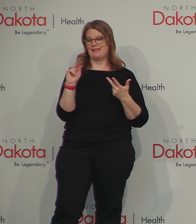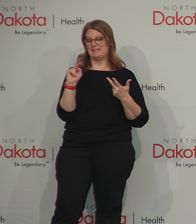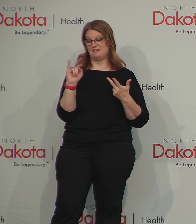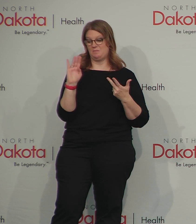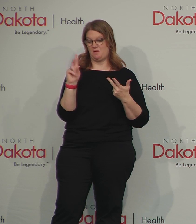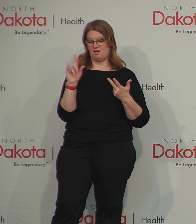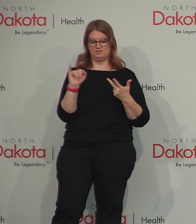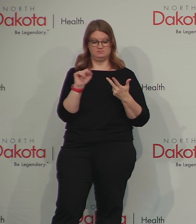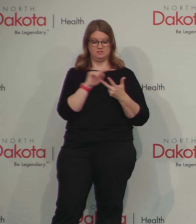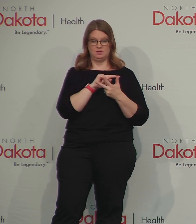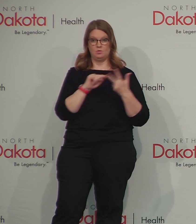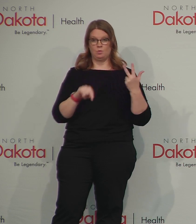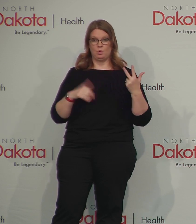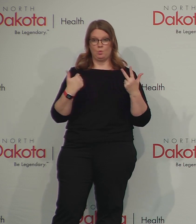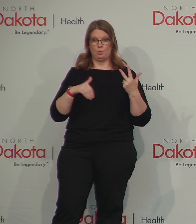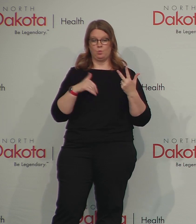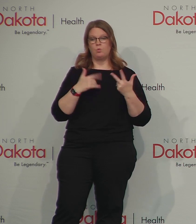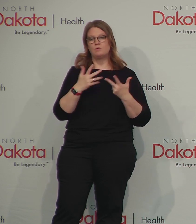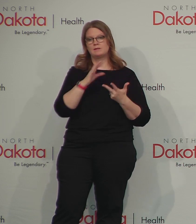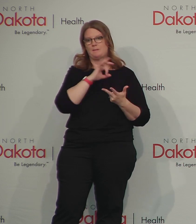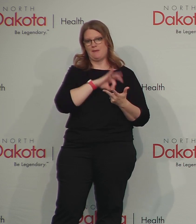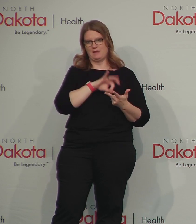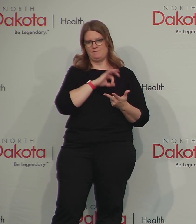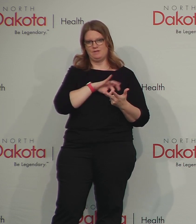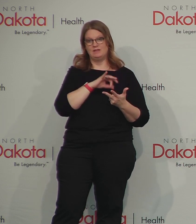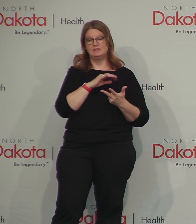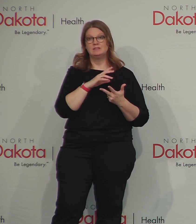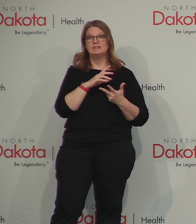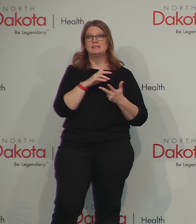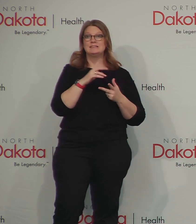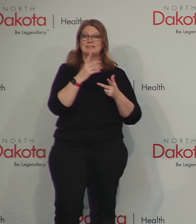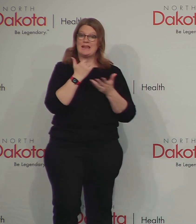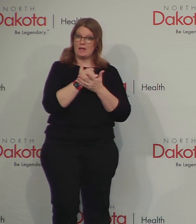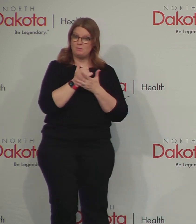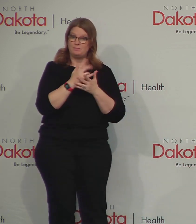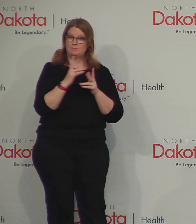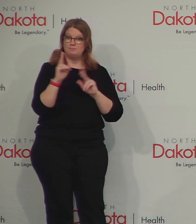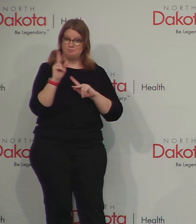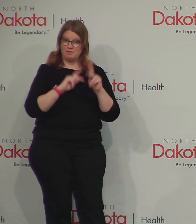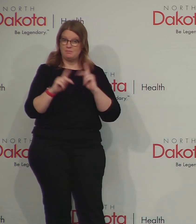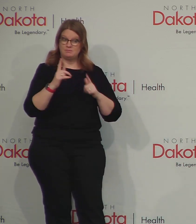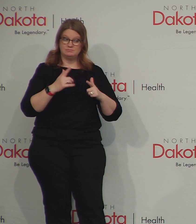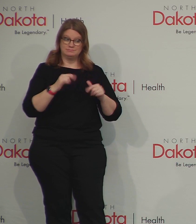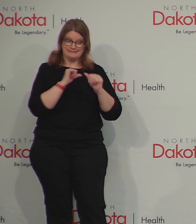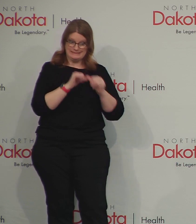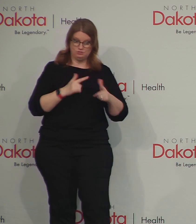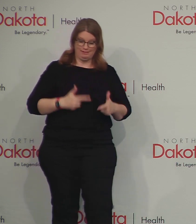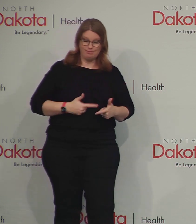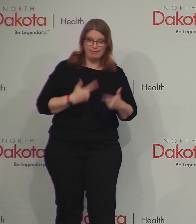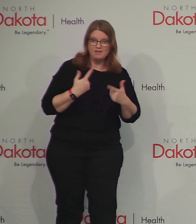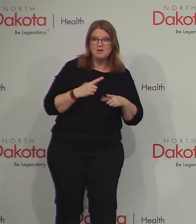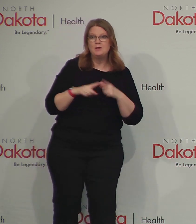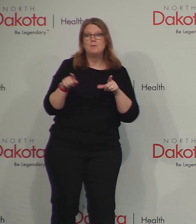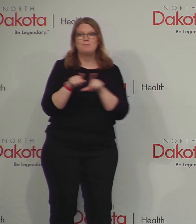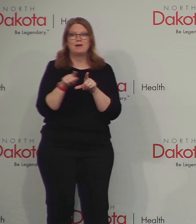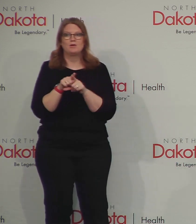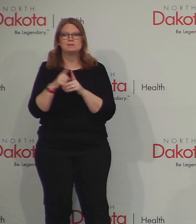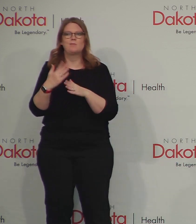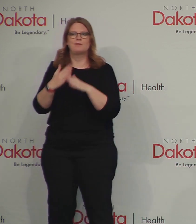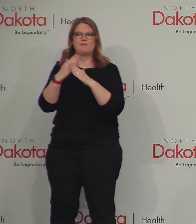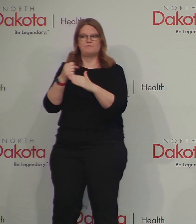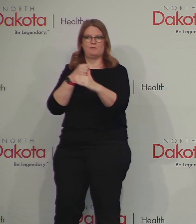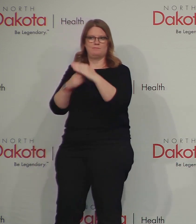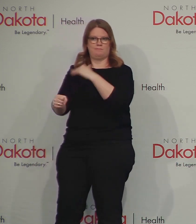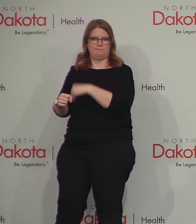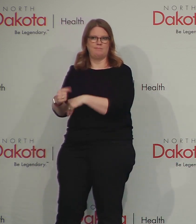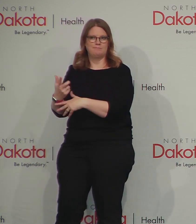in keeping COVID-positive individuals not only alive, but to keep them out of the hospital, which is a key thing that we're trying to do. As a